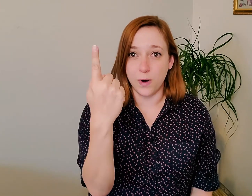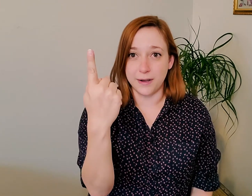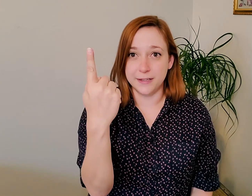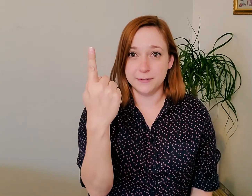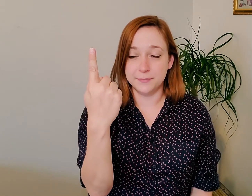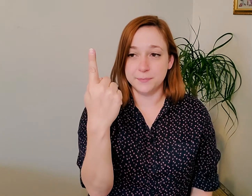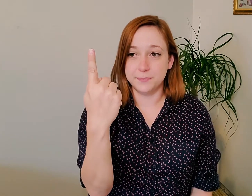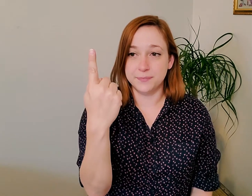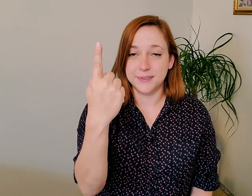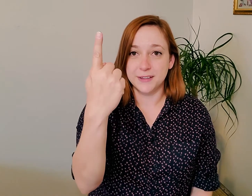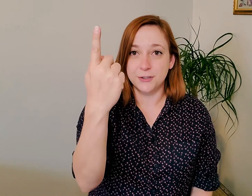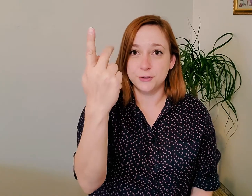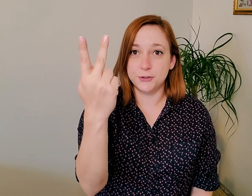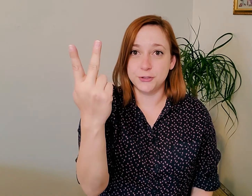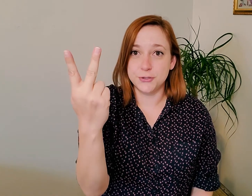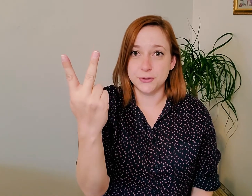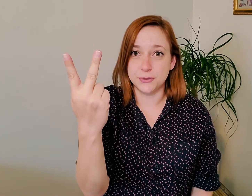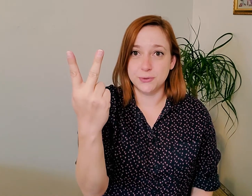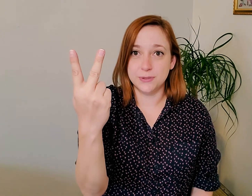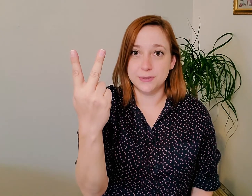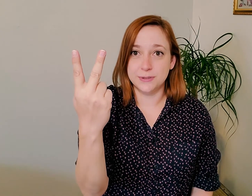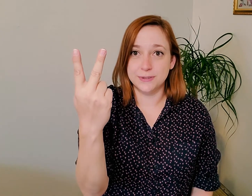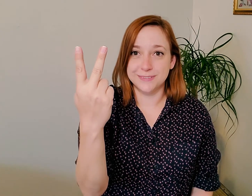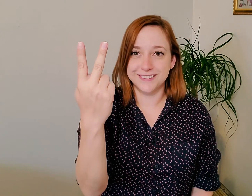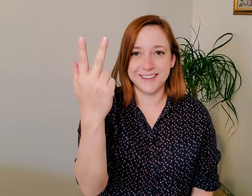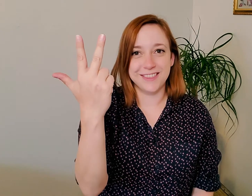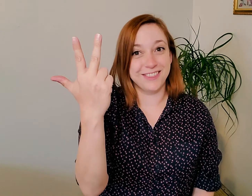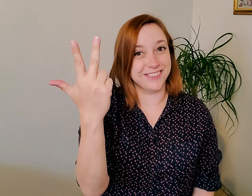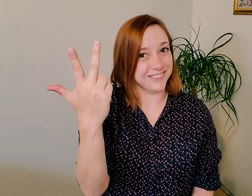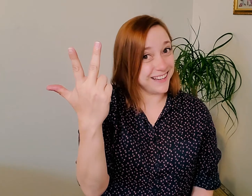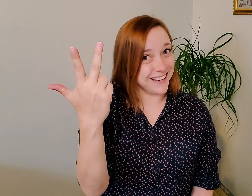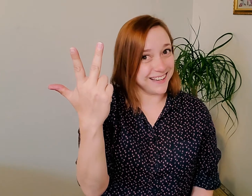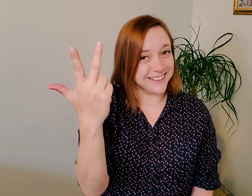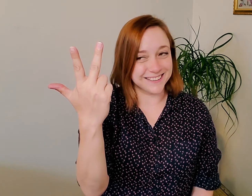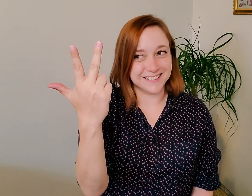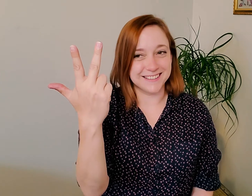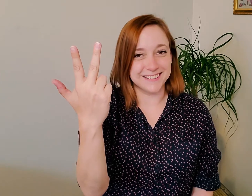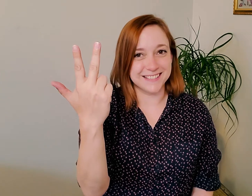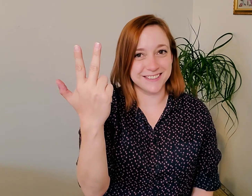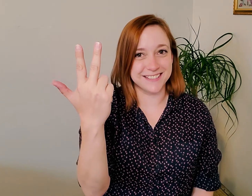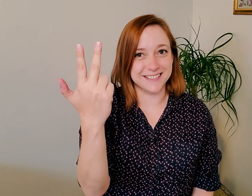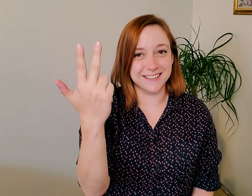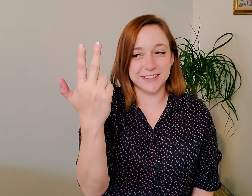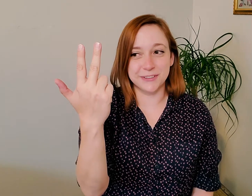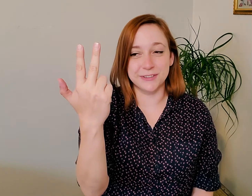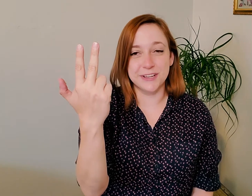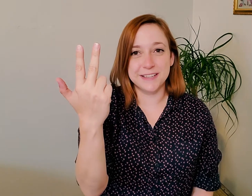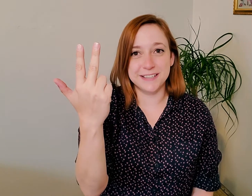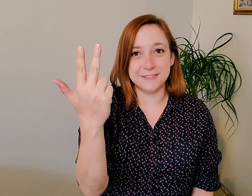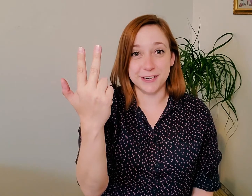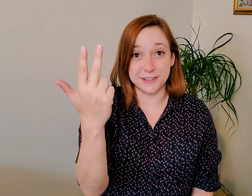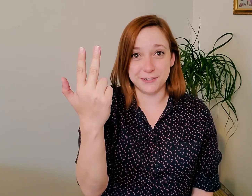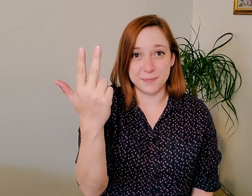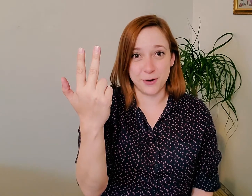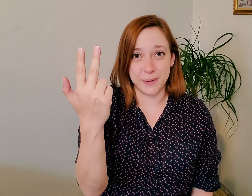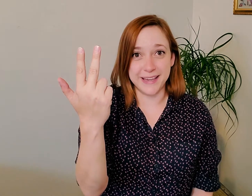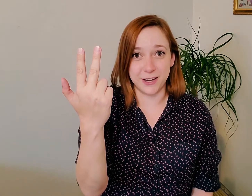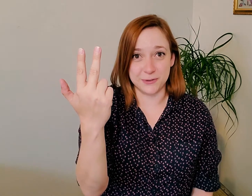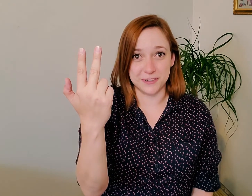1, 2, 3. This one is a little different from how we count on our